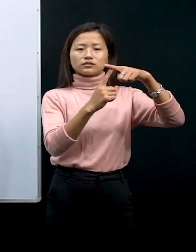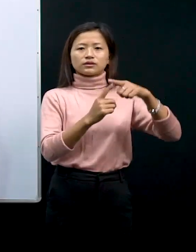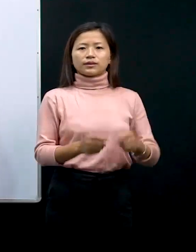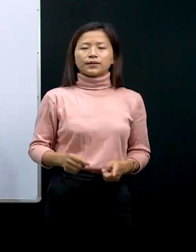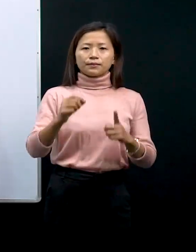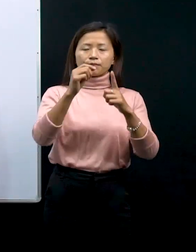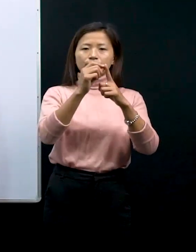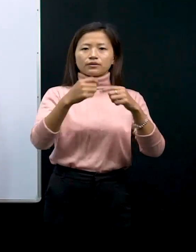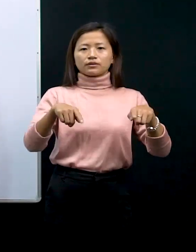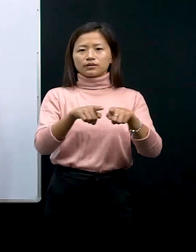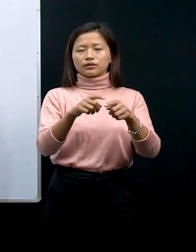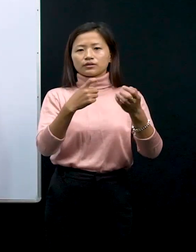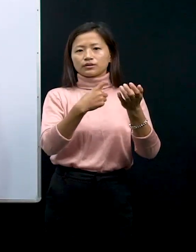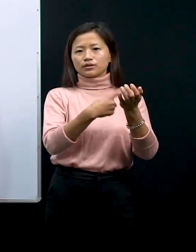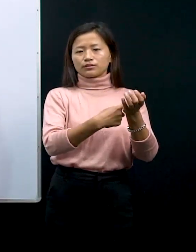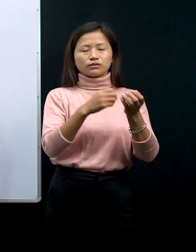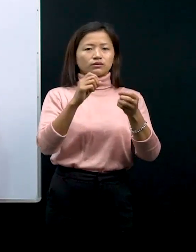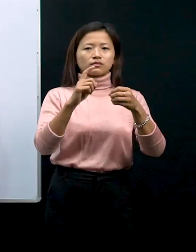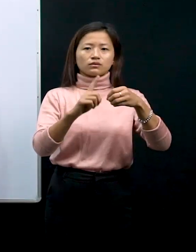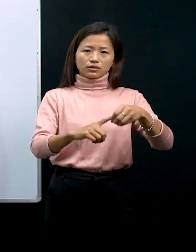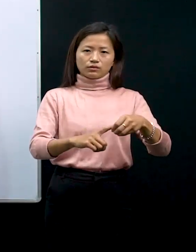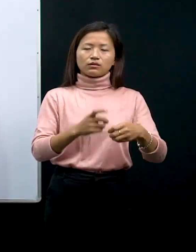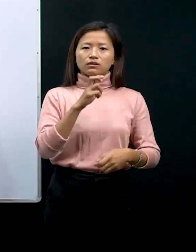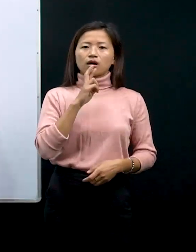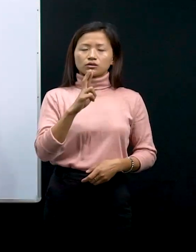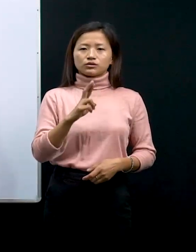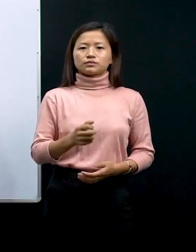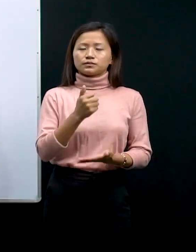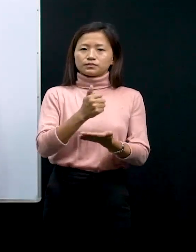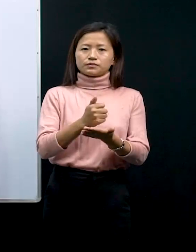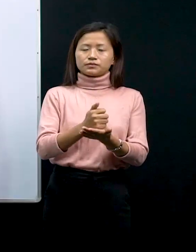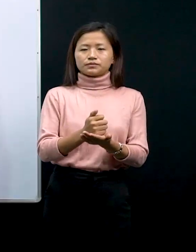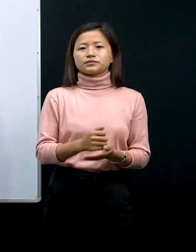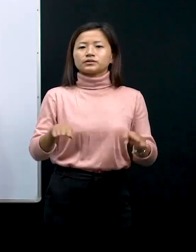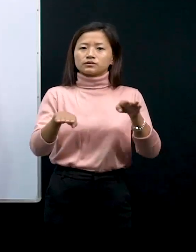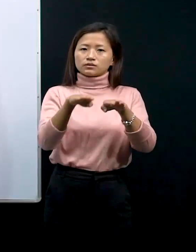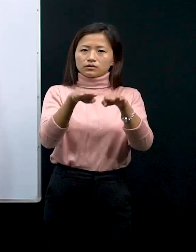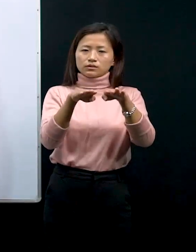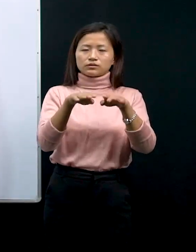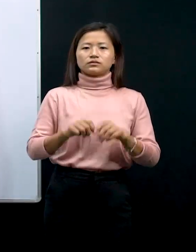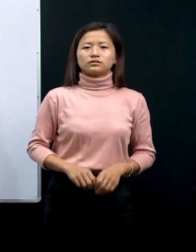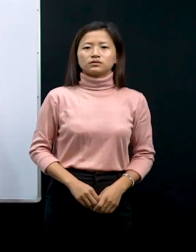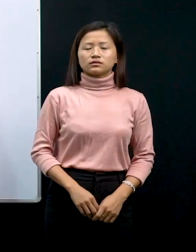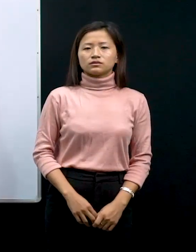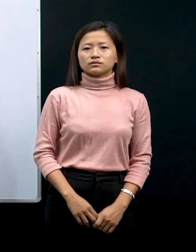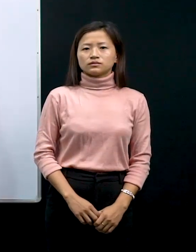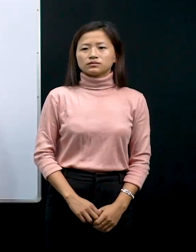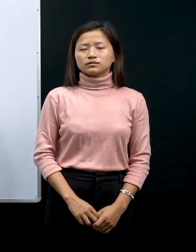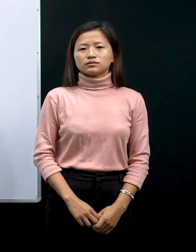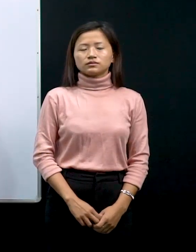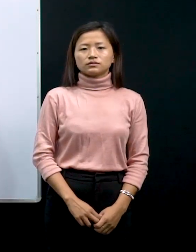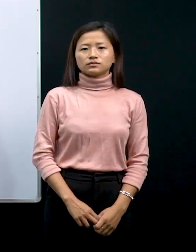PR should be equal. Otherwise, it cannot be a tangent. Okay? Now, next.